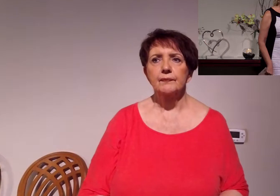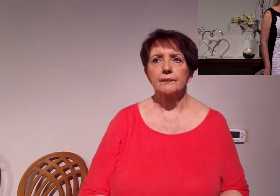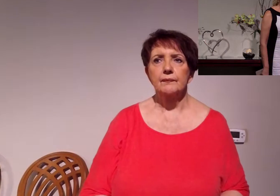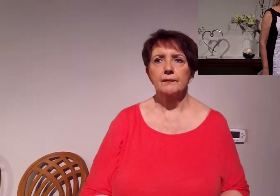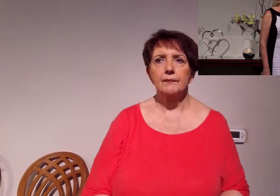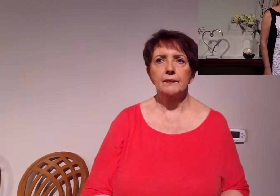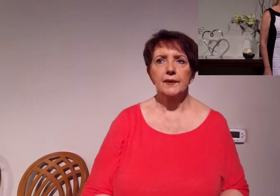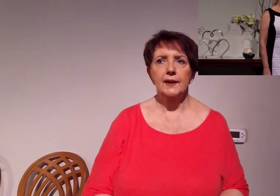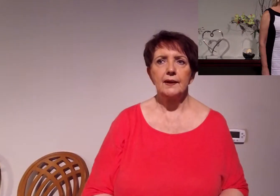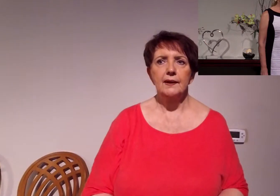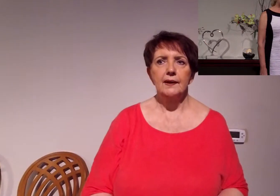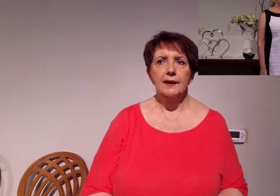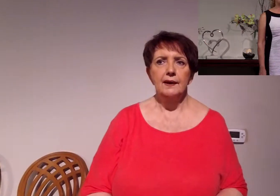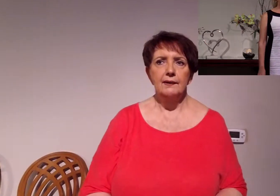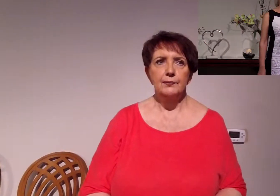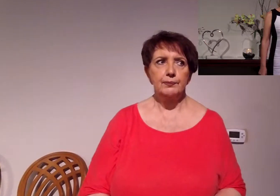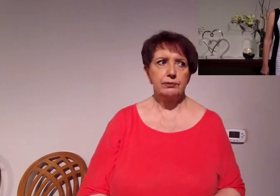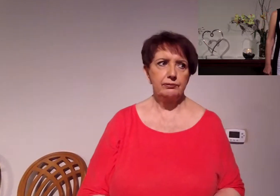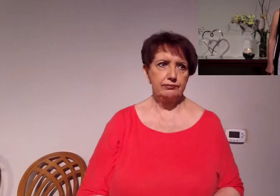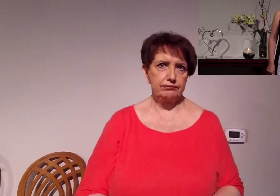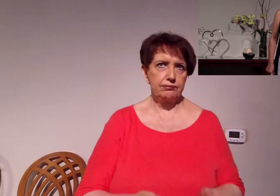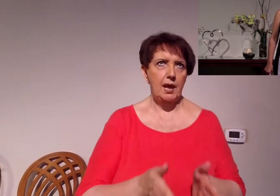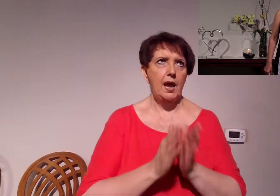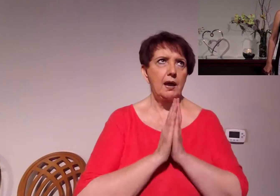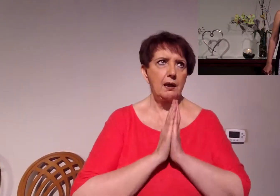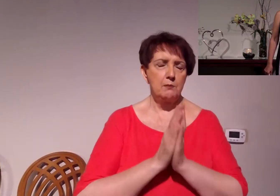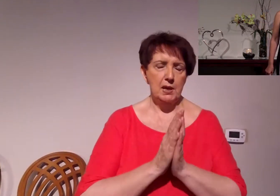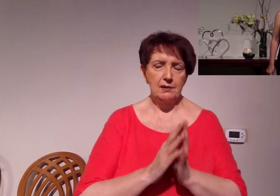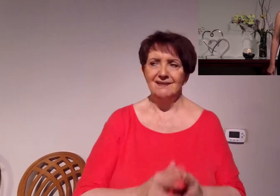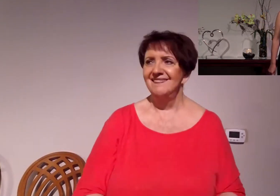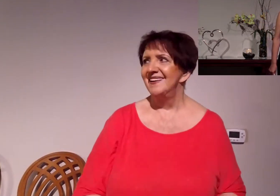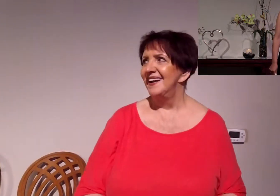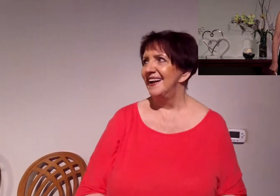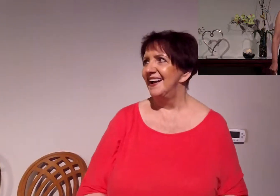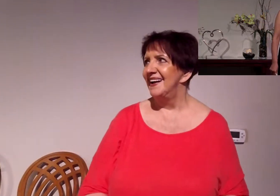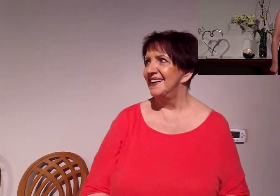Amen. Oh, that wasn't my response. My response was holy mackerel.